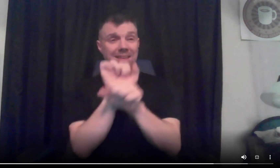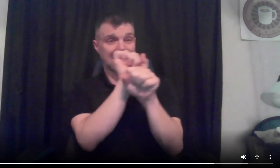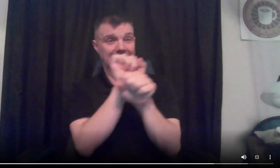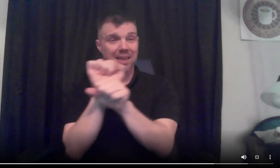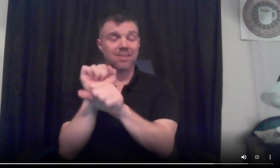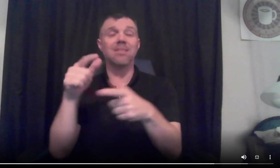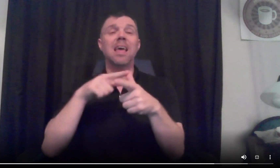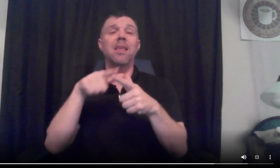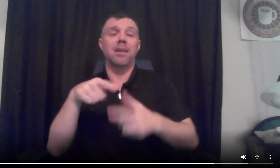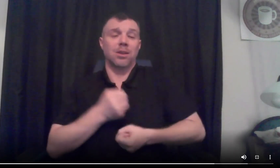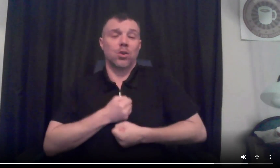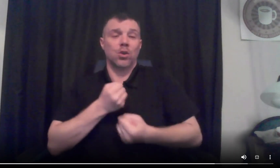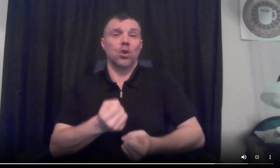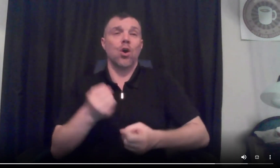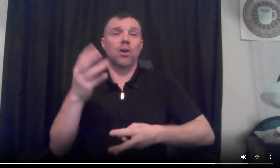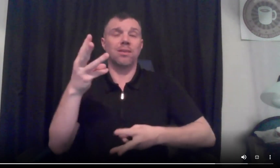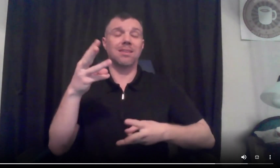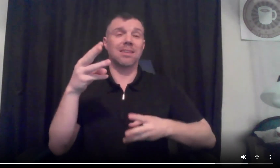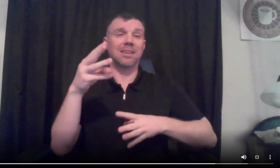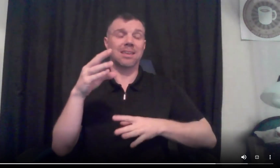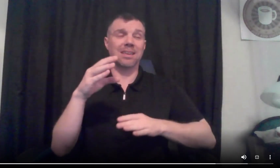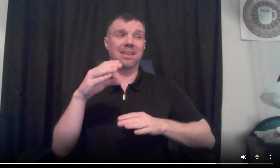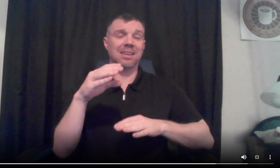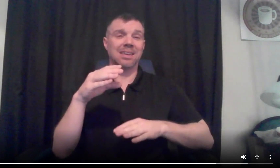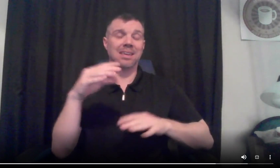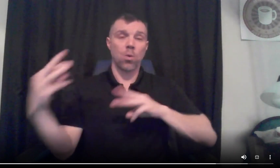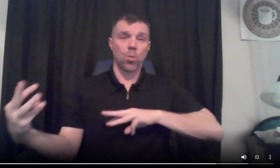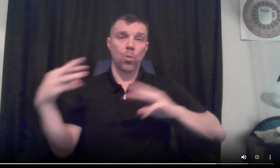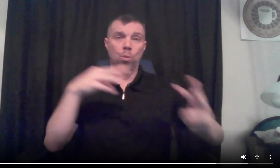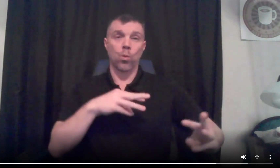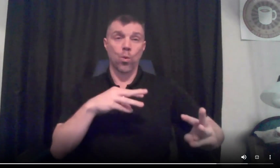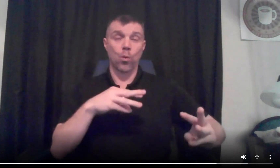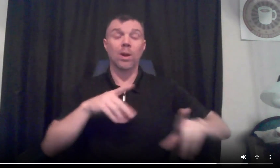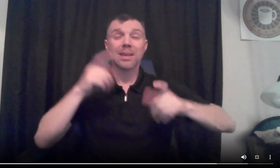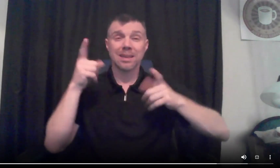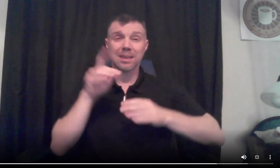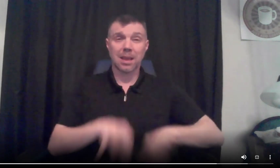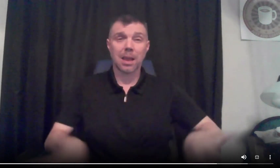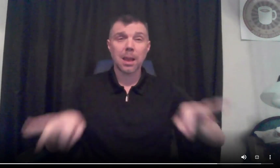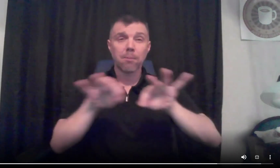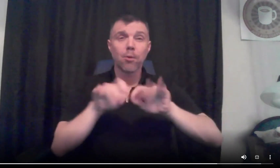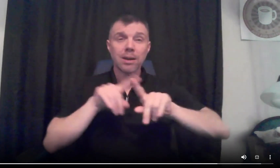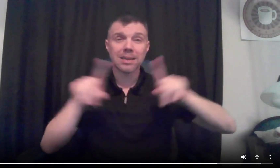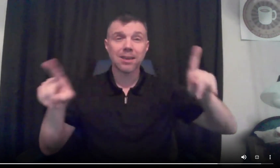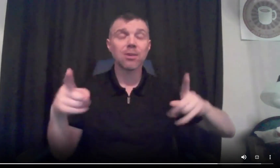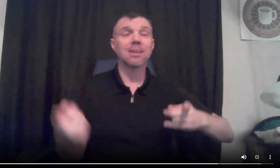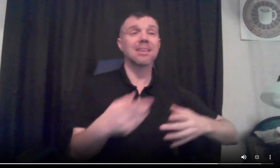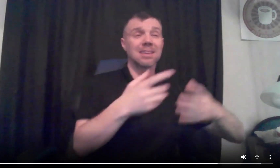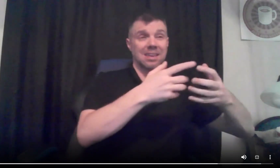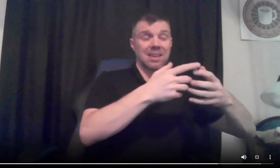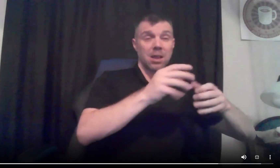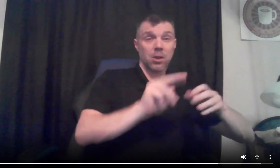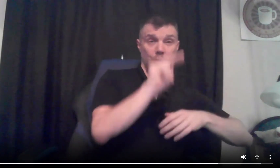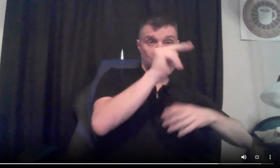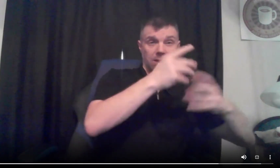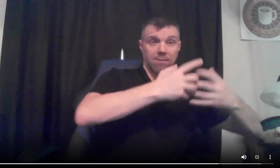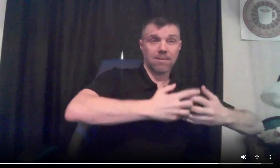had a lot more plantations, but most importantly, that was related to the